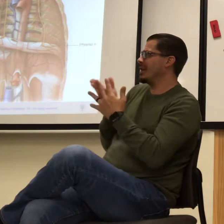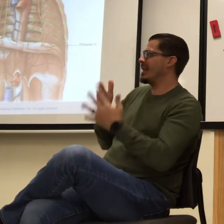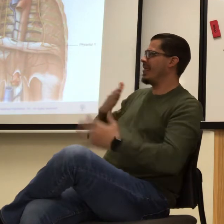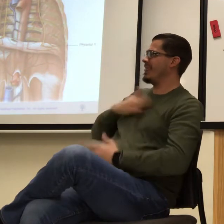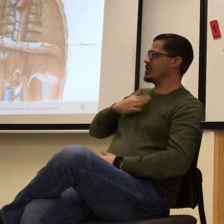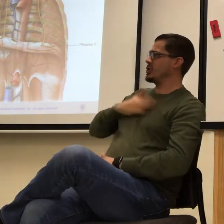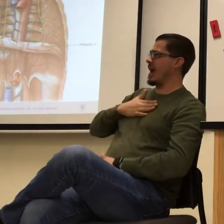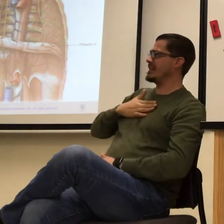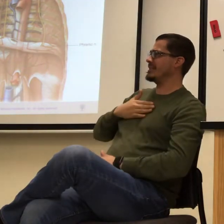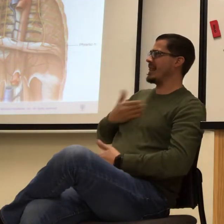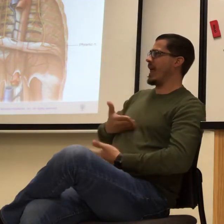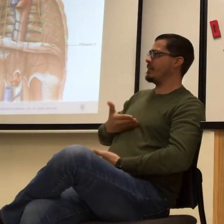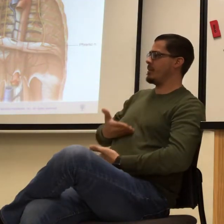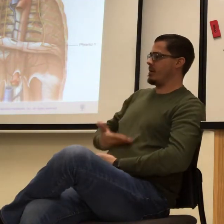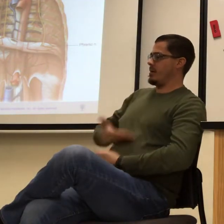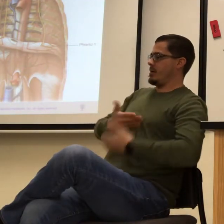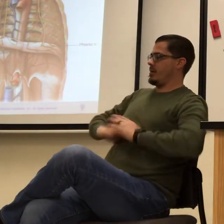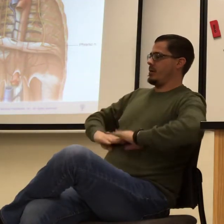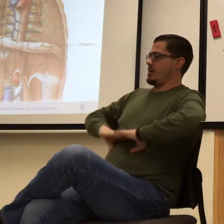diaphragm. It's your breathing muscle.